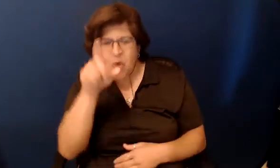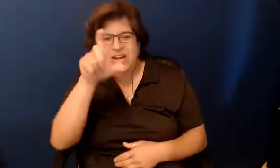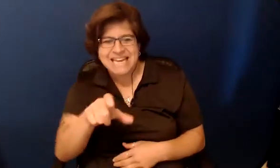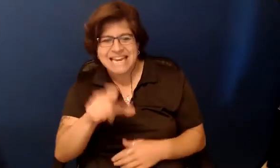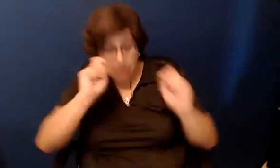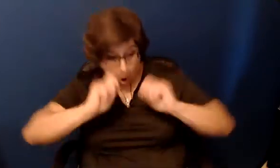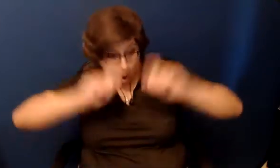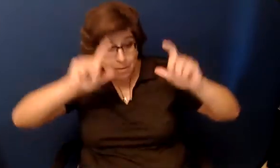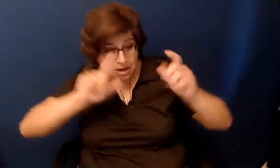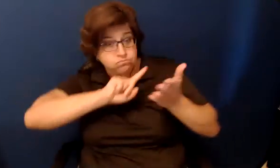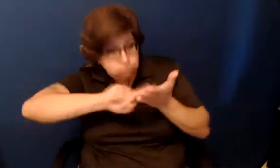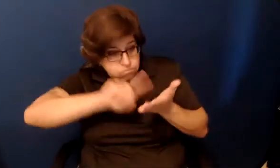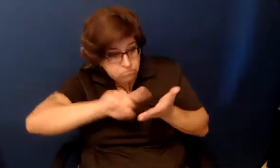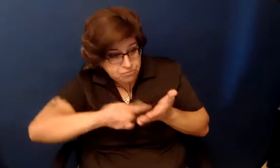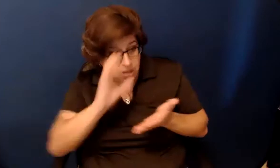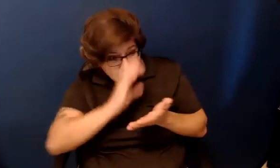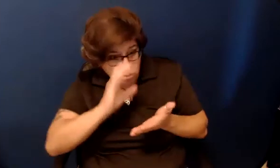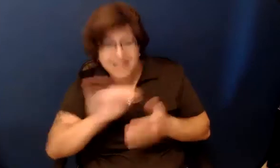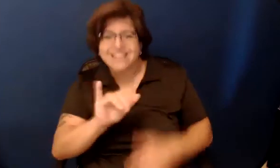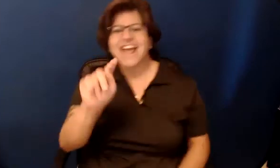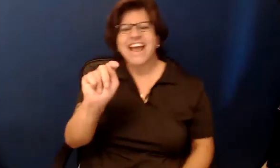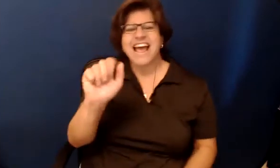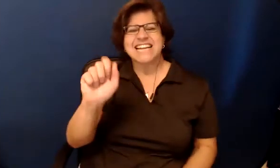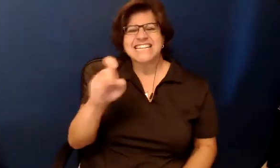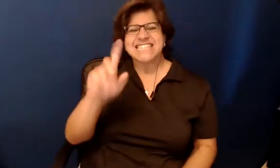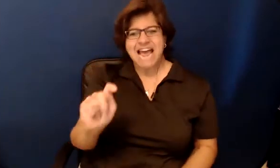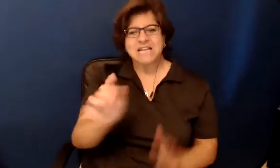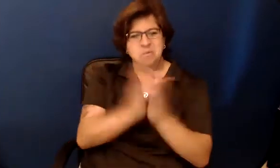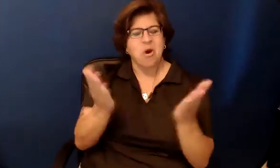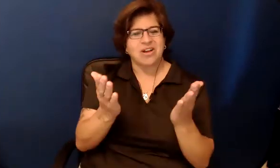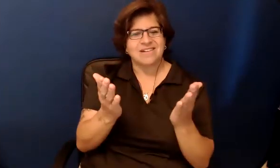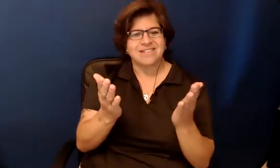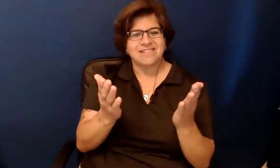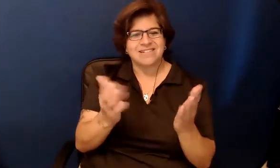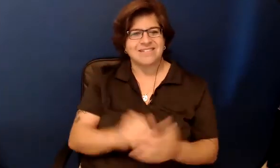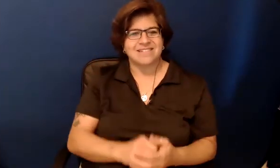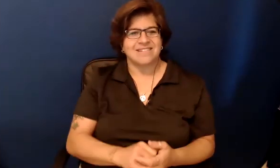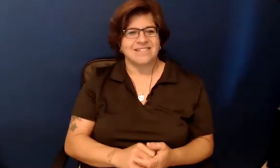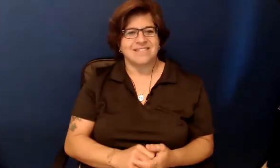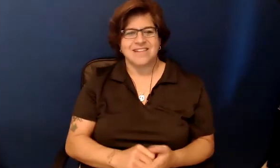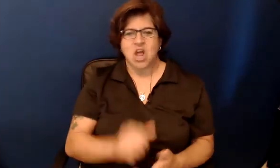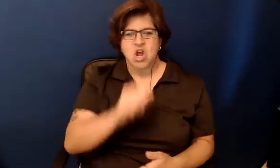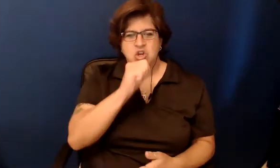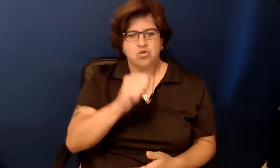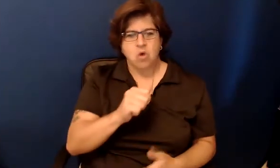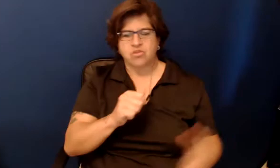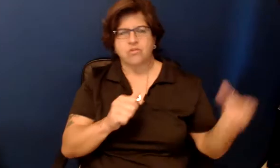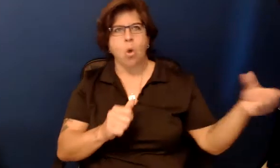It's all in the book. You just got to find it. Open up your eyes and do a little bit of searching. This is a textbook. You just don't get